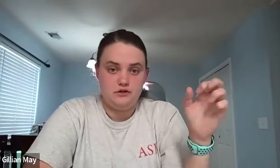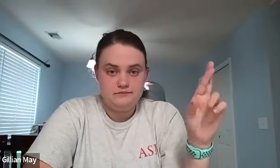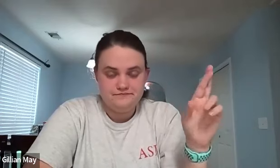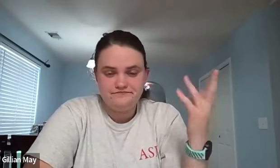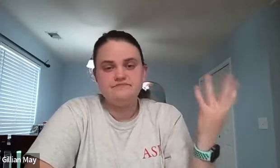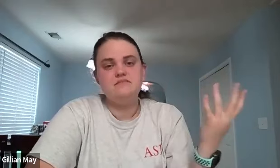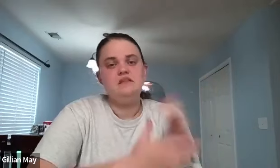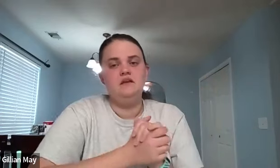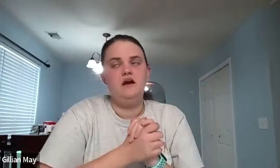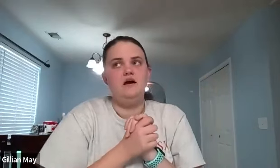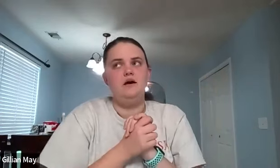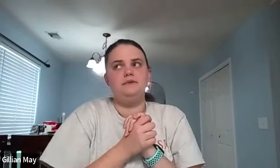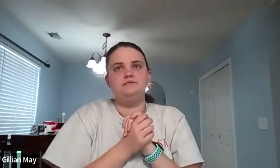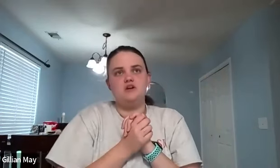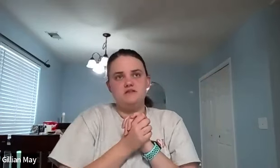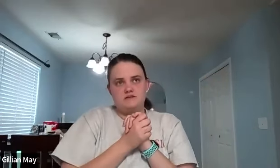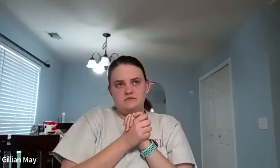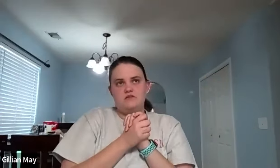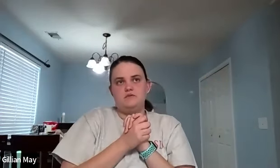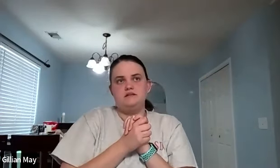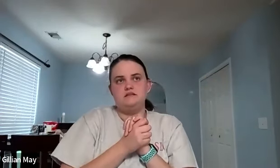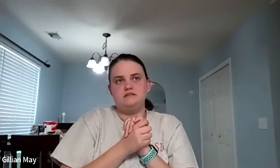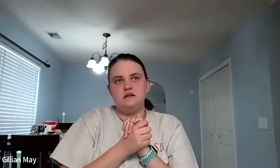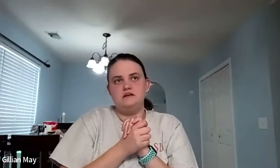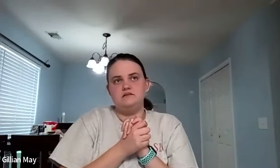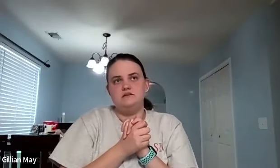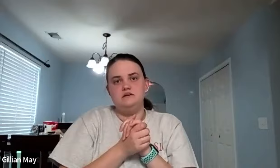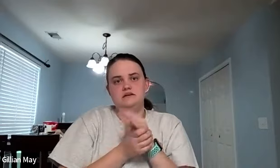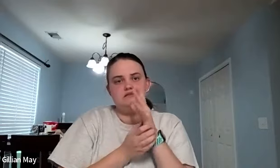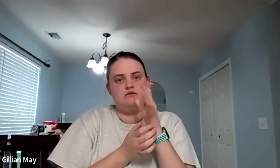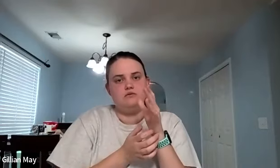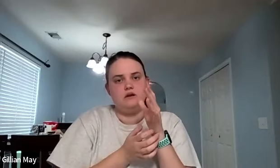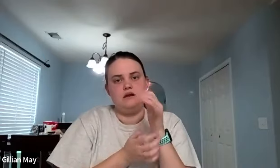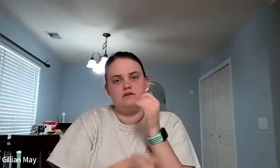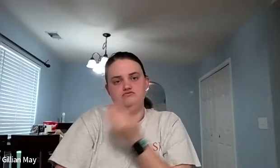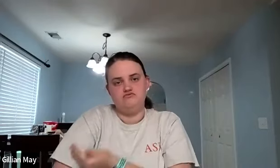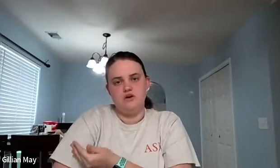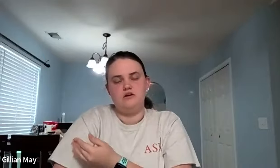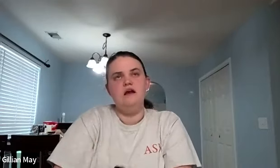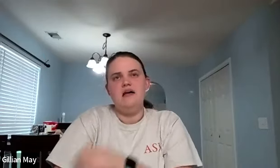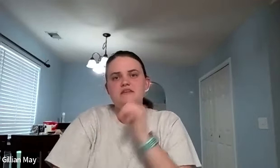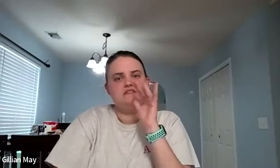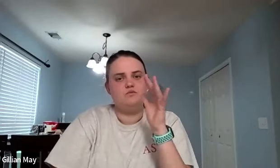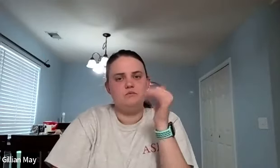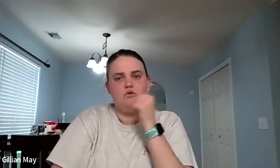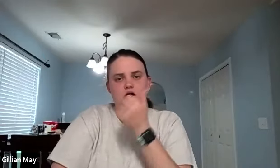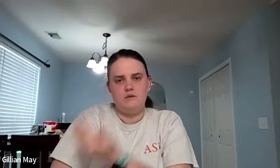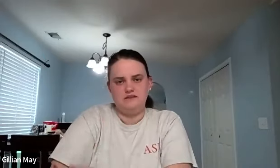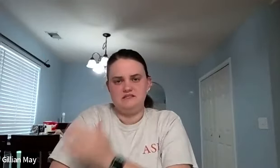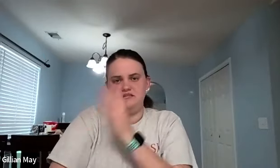granddaughter. I'm trying to think of some other ways they say it. Still go granddaughter. I think this is one more commonly seen